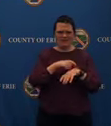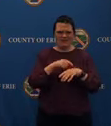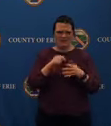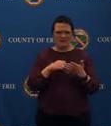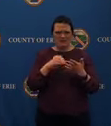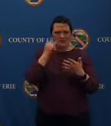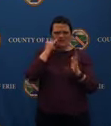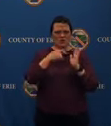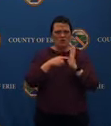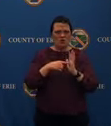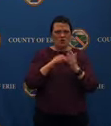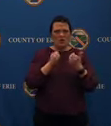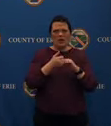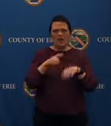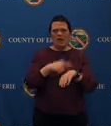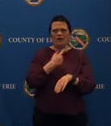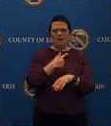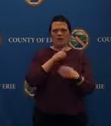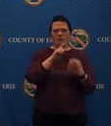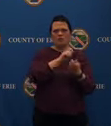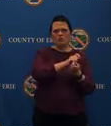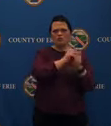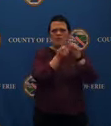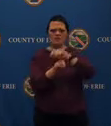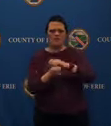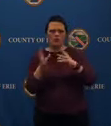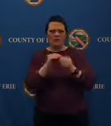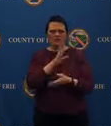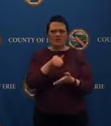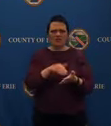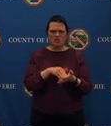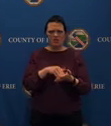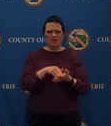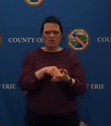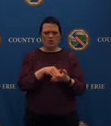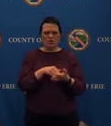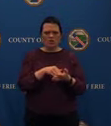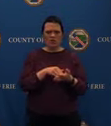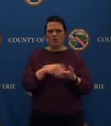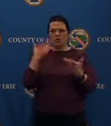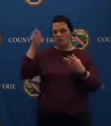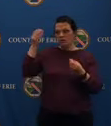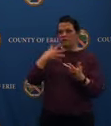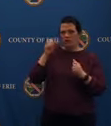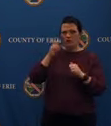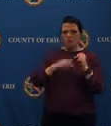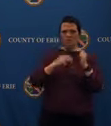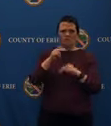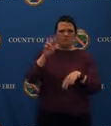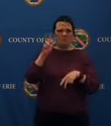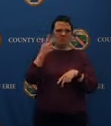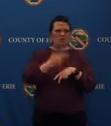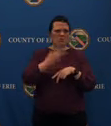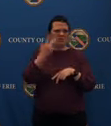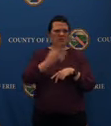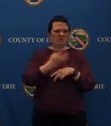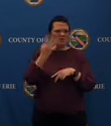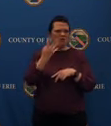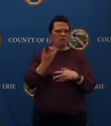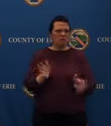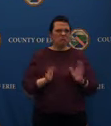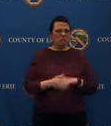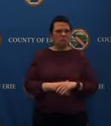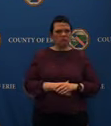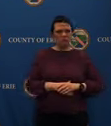would it take to transform the convention center? I've been told it could basically be built in 3 to 4 days.